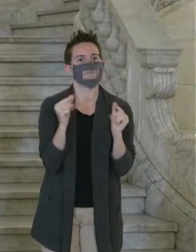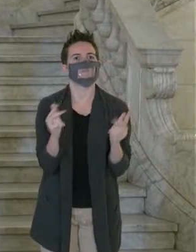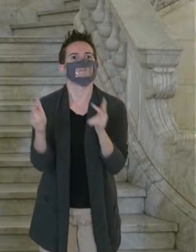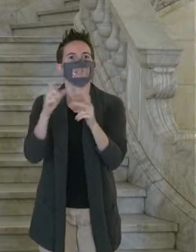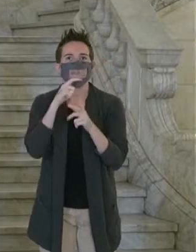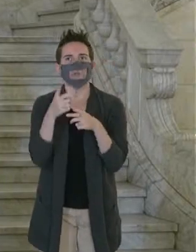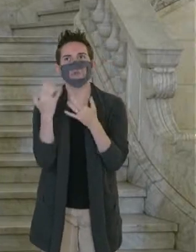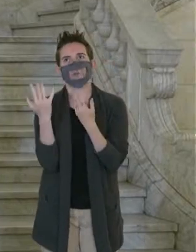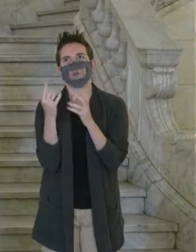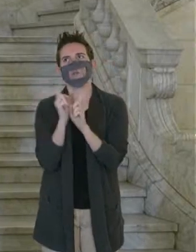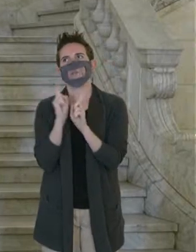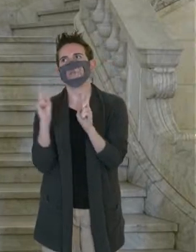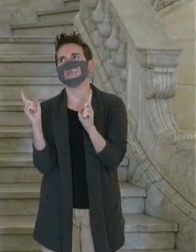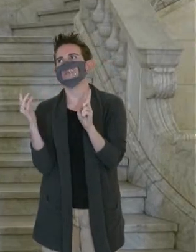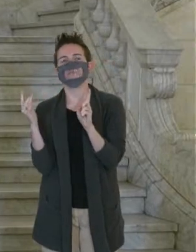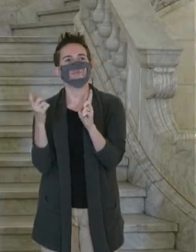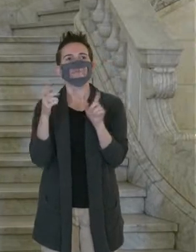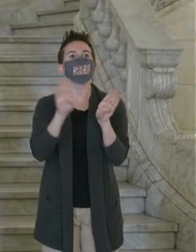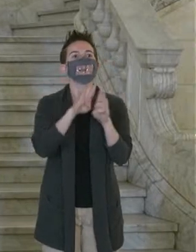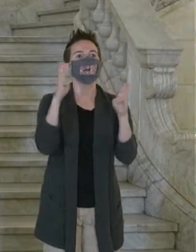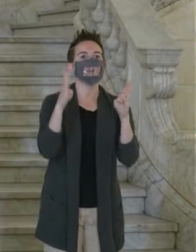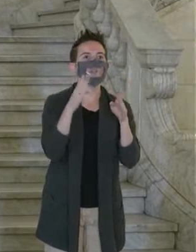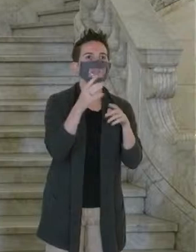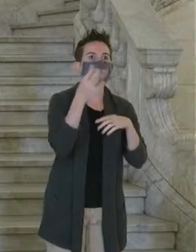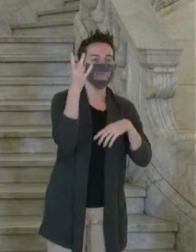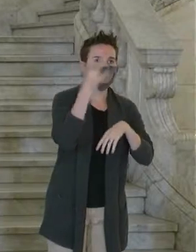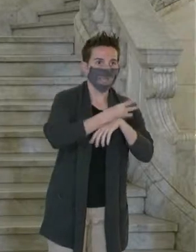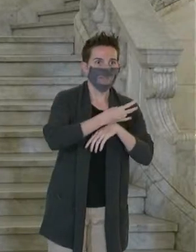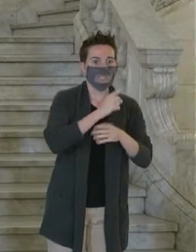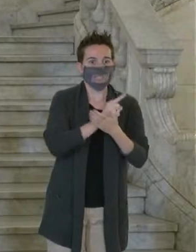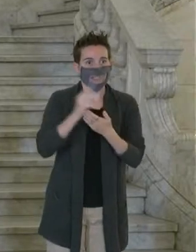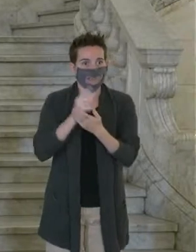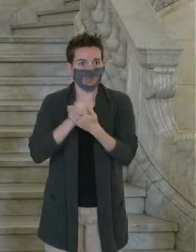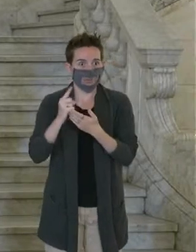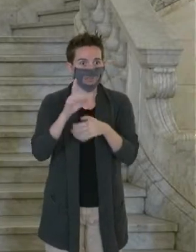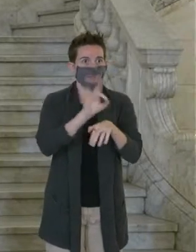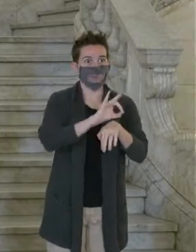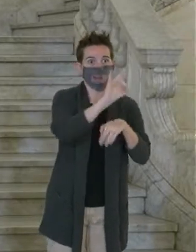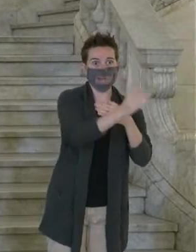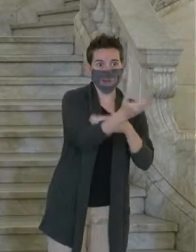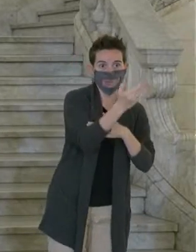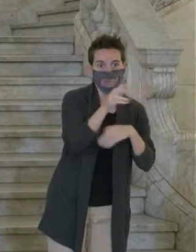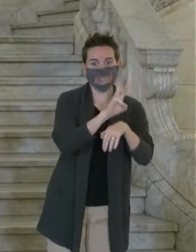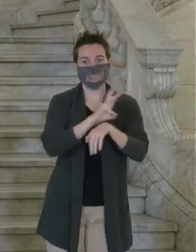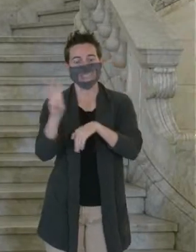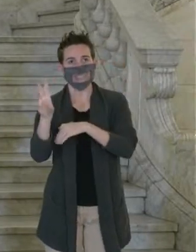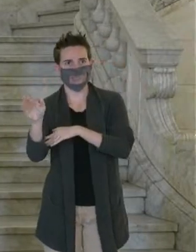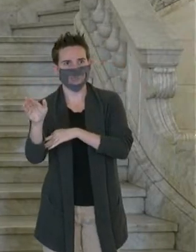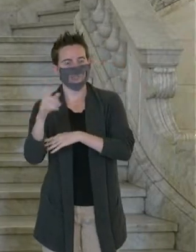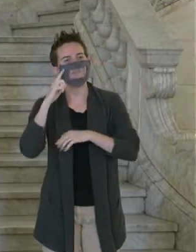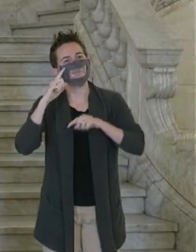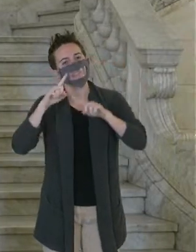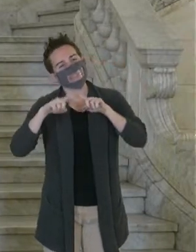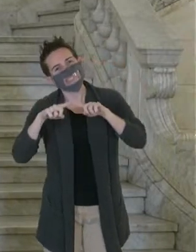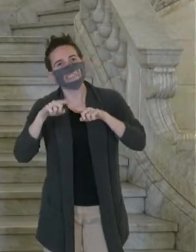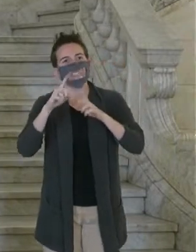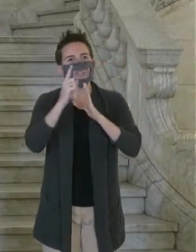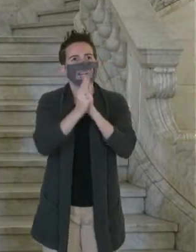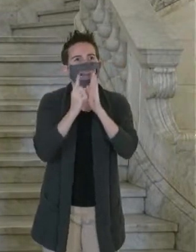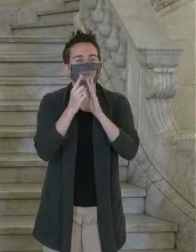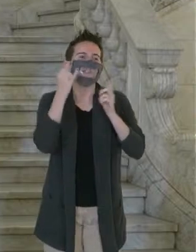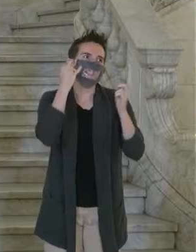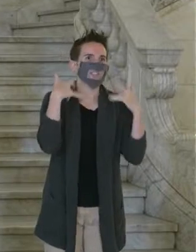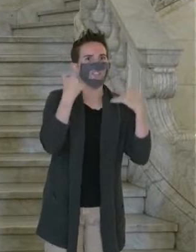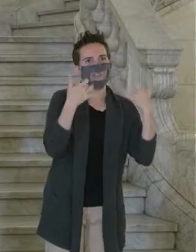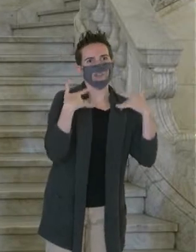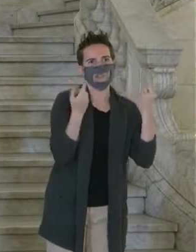process. They're open 7 days a week from 8 a.m. to 6 p.m. with varying hours on certain days based on events at the